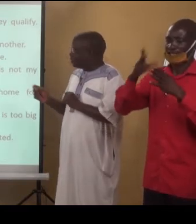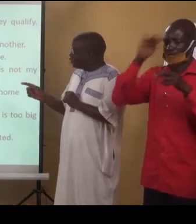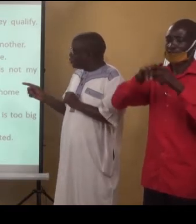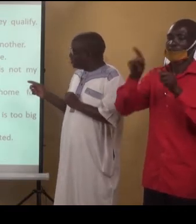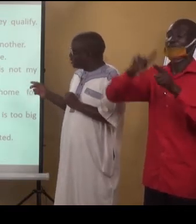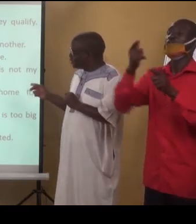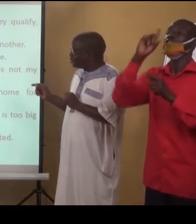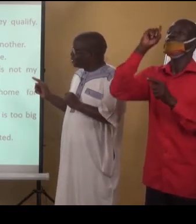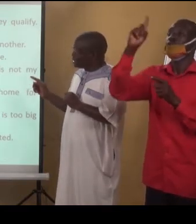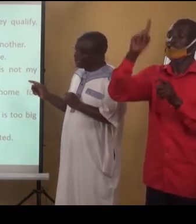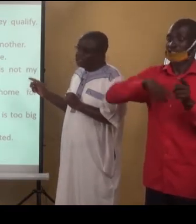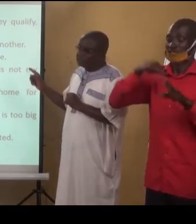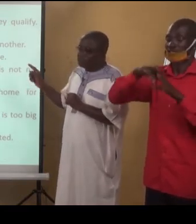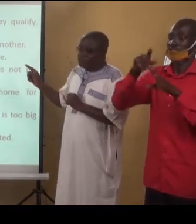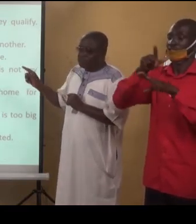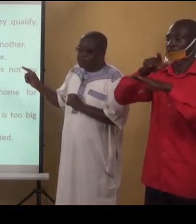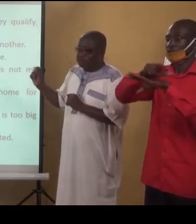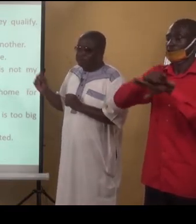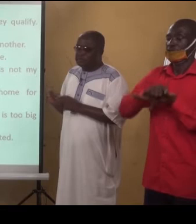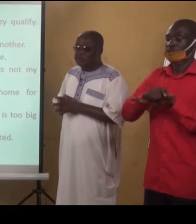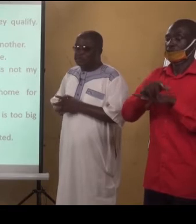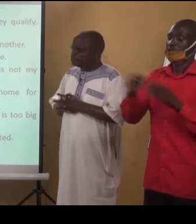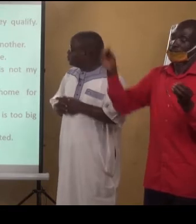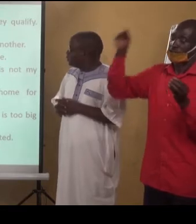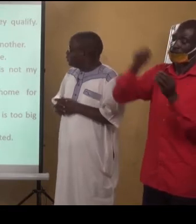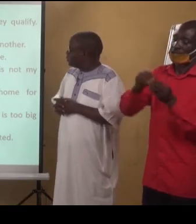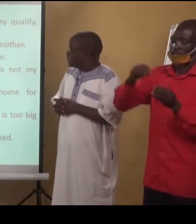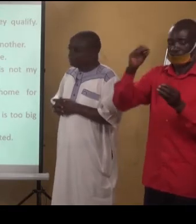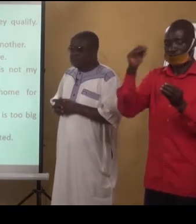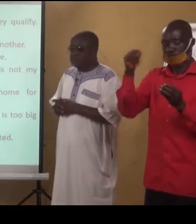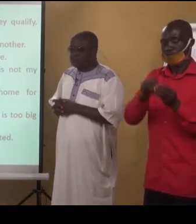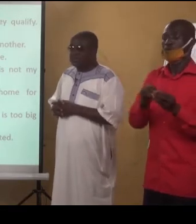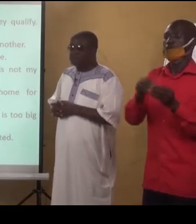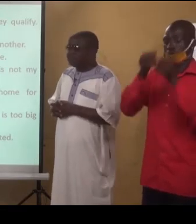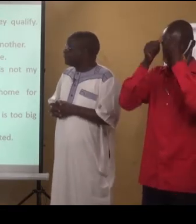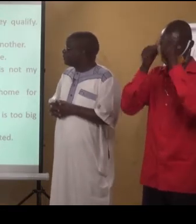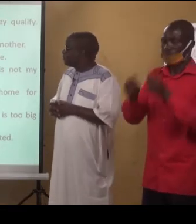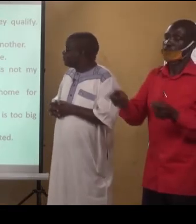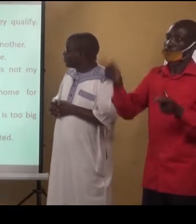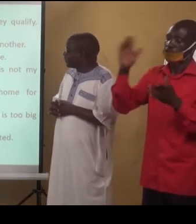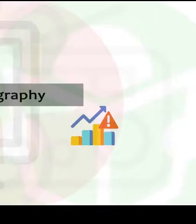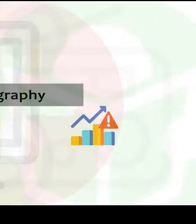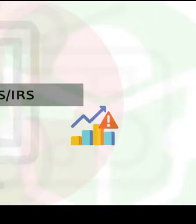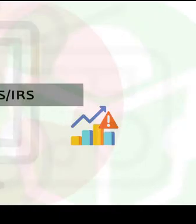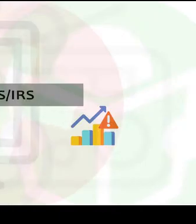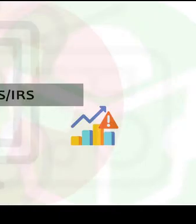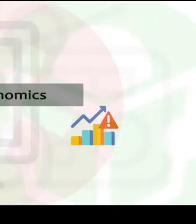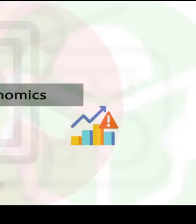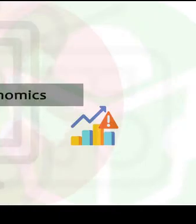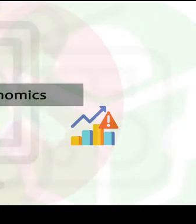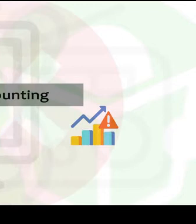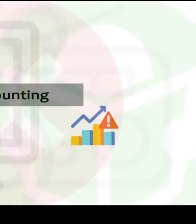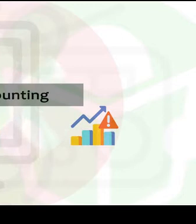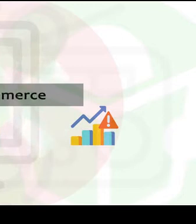such, who lives in London adds more information to my brother, a noun phrase.